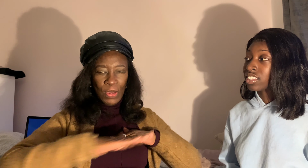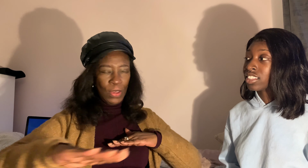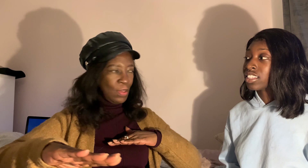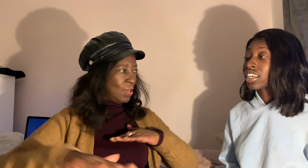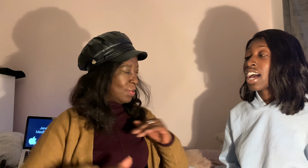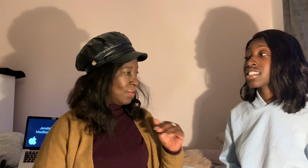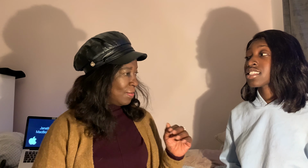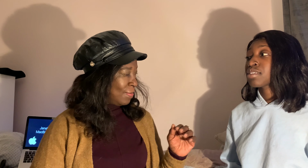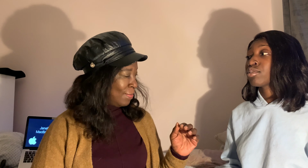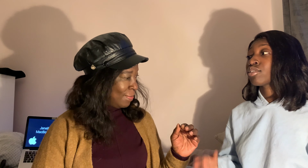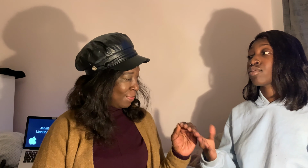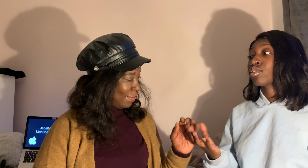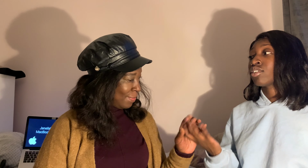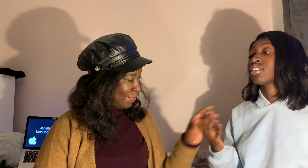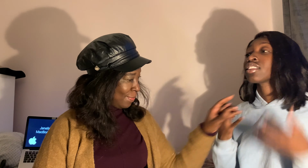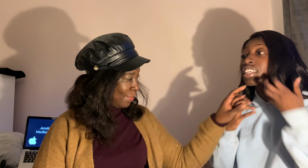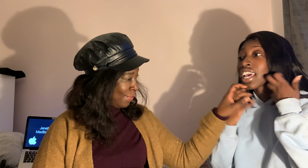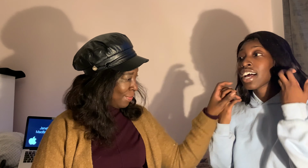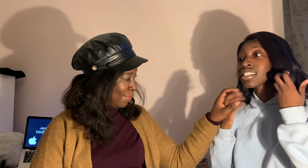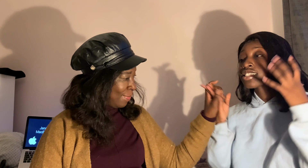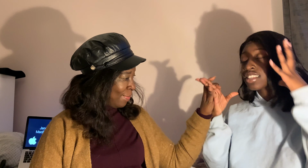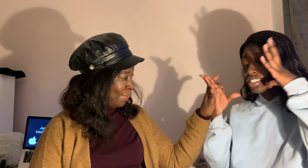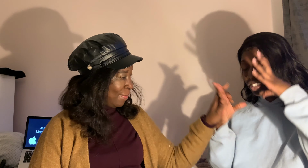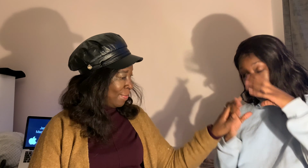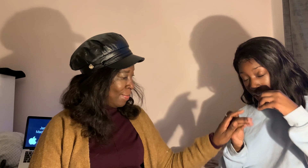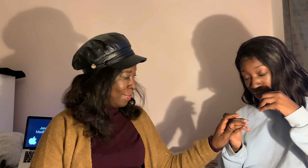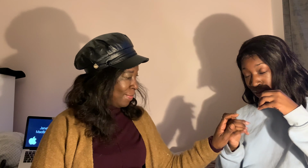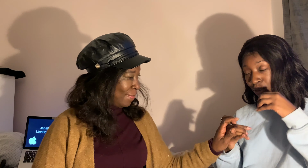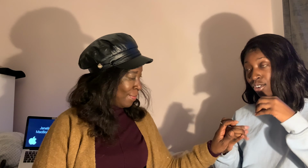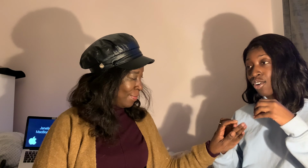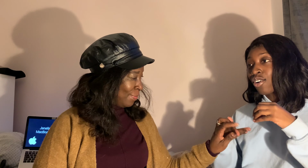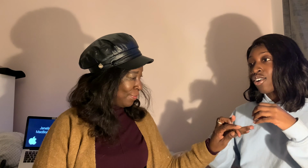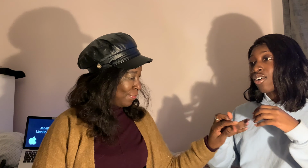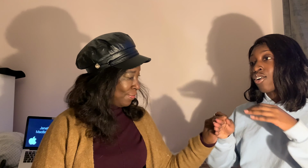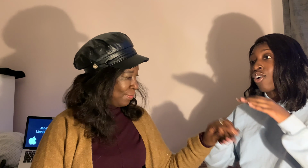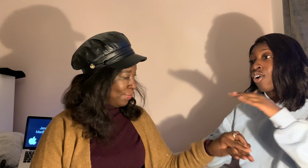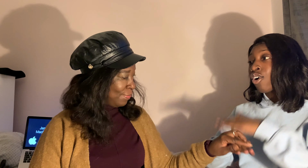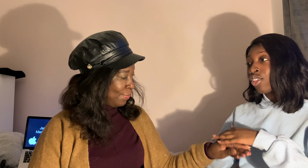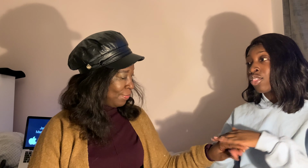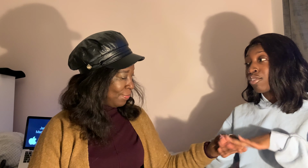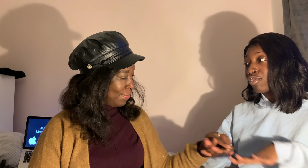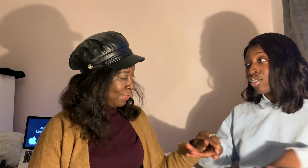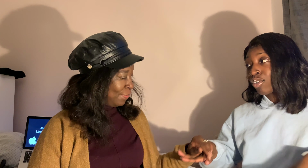The cat's asleep on the floor. The cat's asleep on the floor.